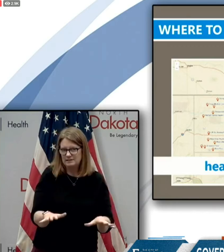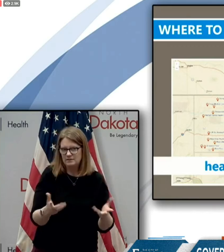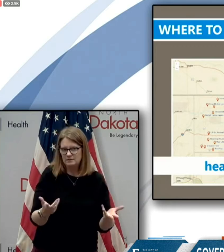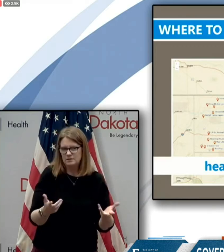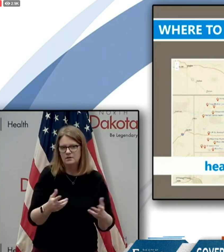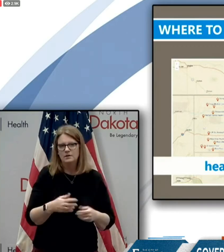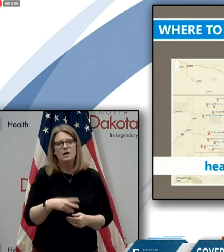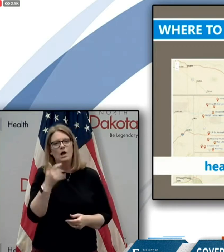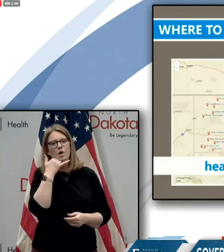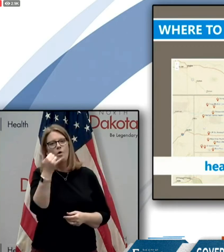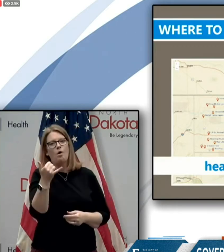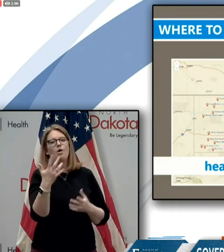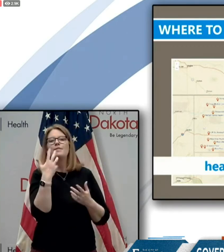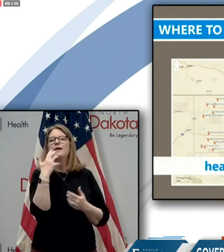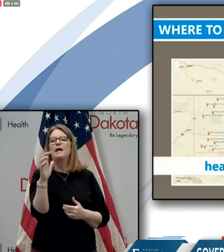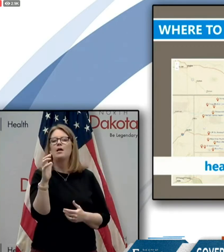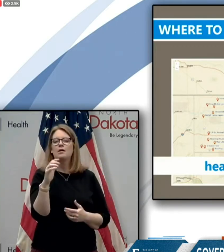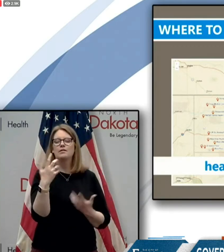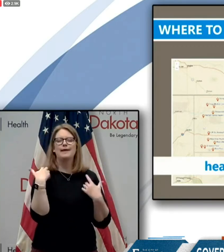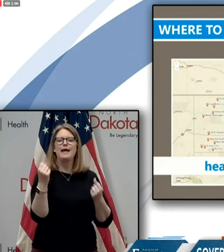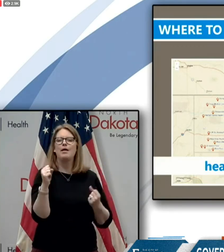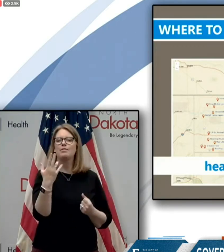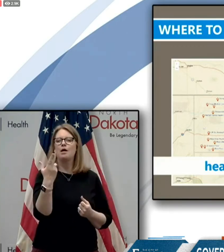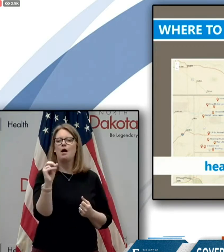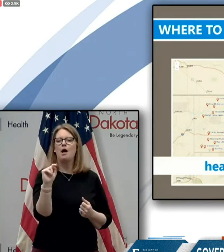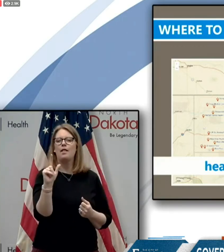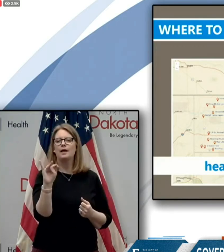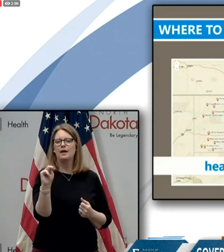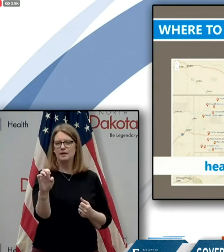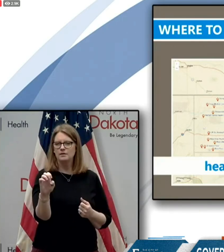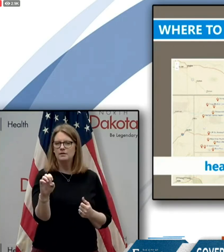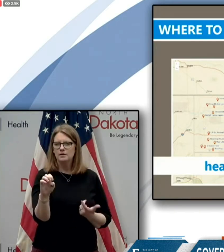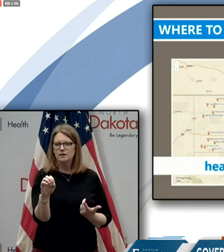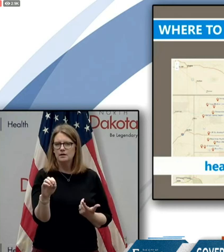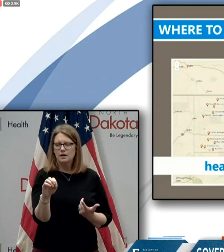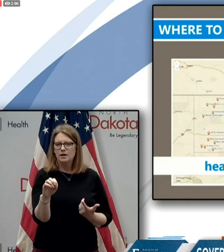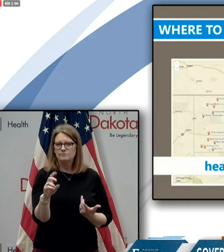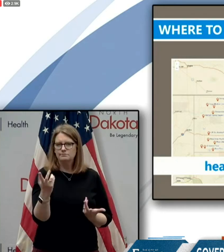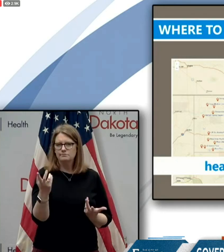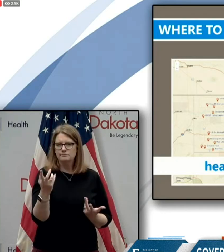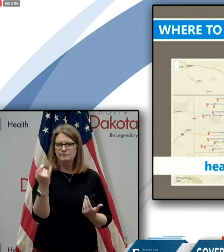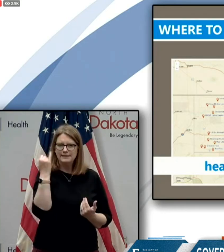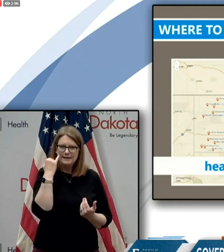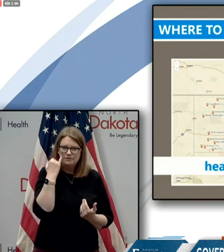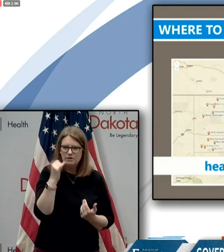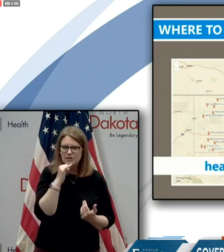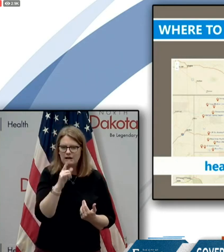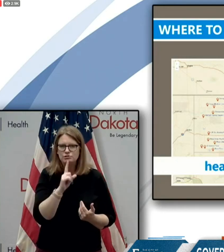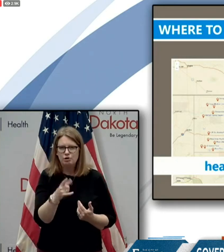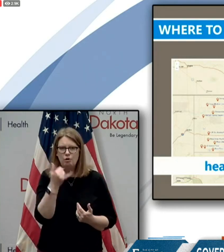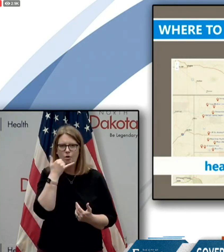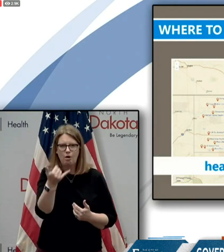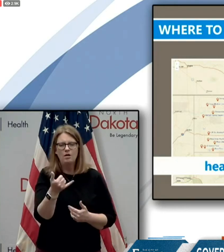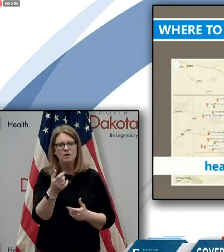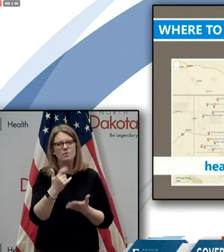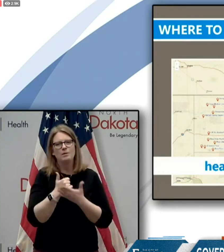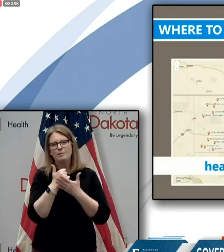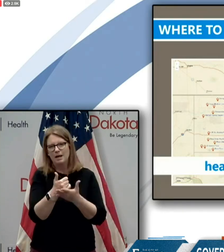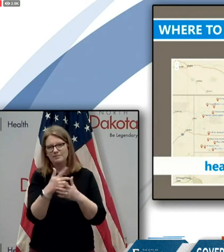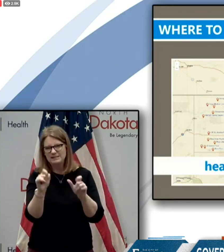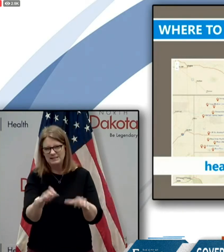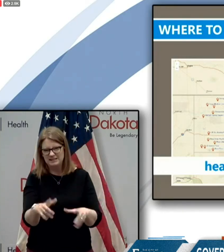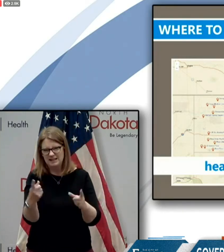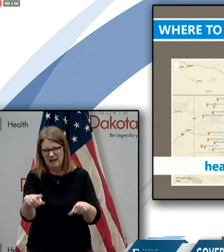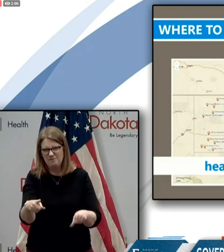can reach out or call the health hotline. If you got questions, we can help you make sure that you get tested. Today's testing